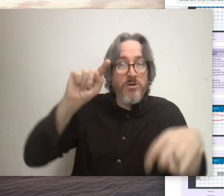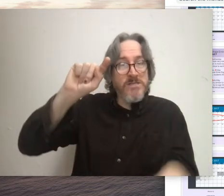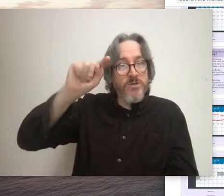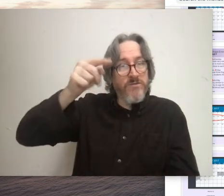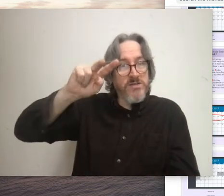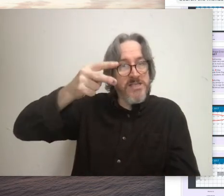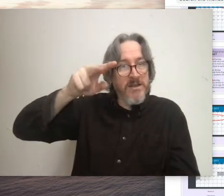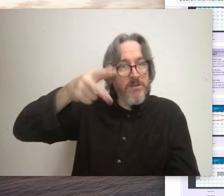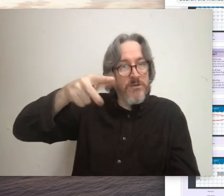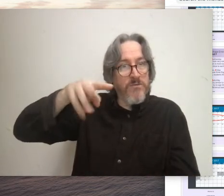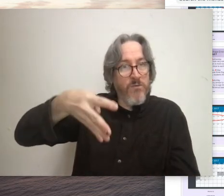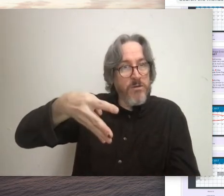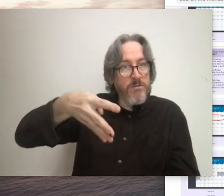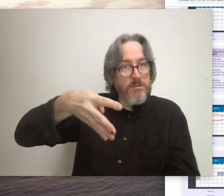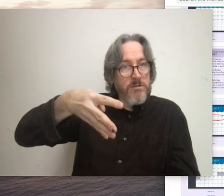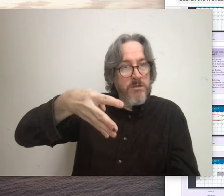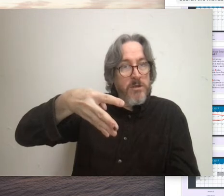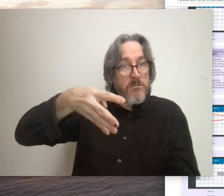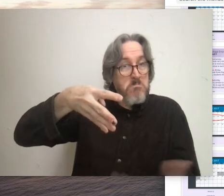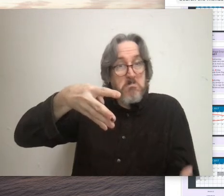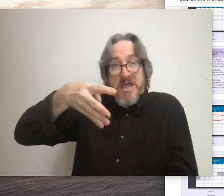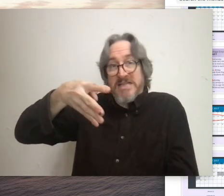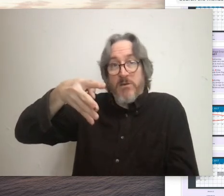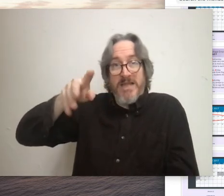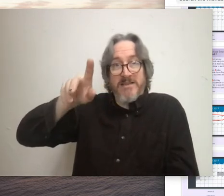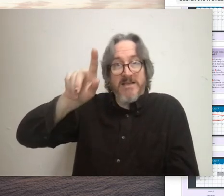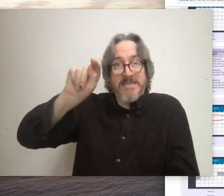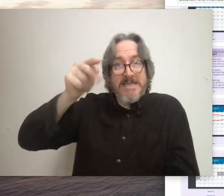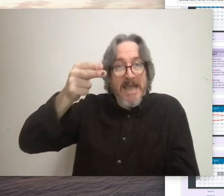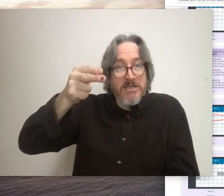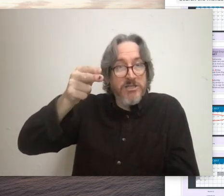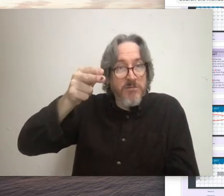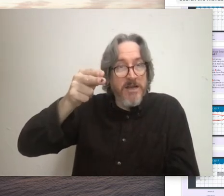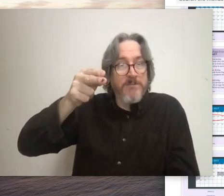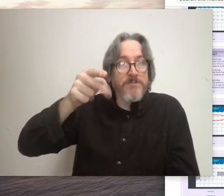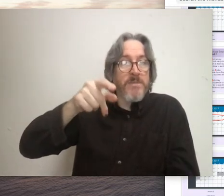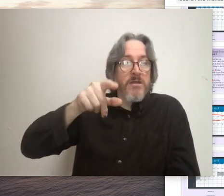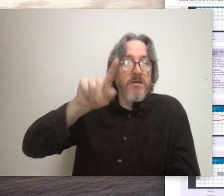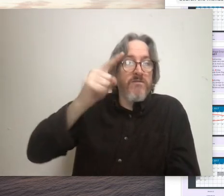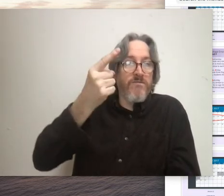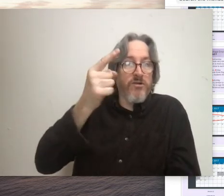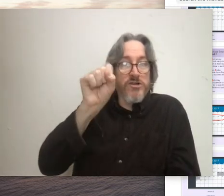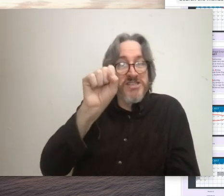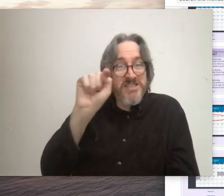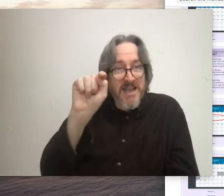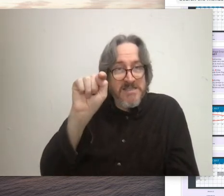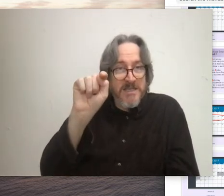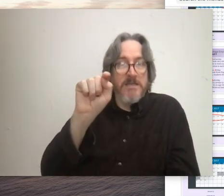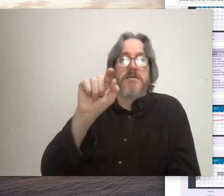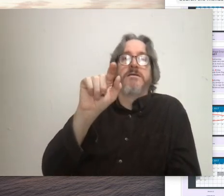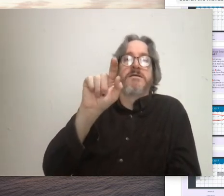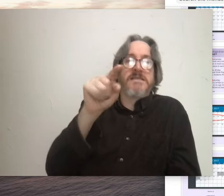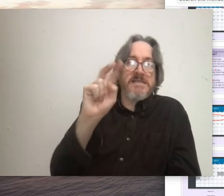And notice I'm doing first, second, third, fourth. That's how we get the TH, right? First,